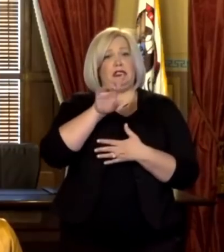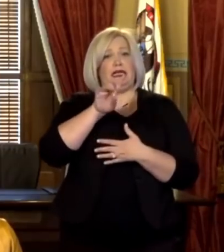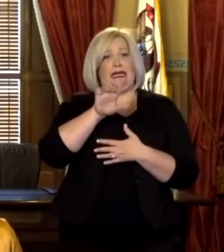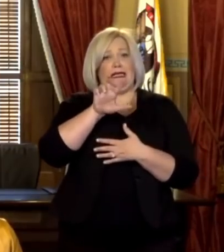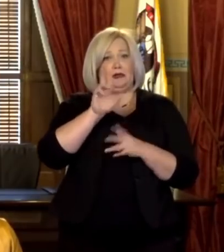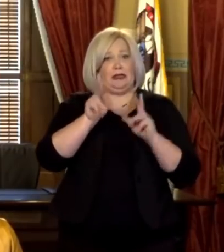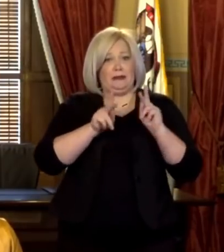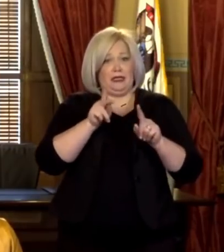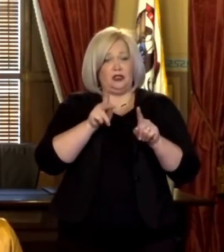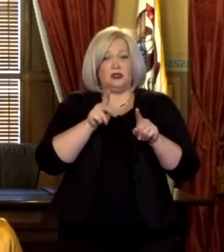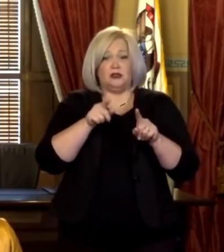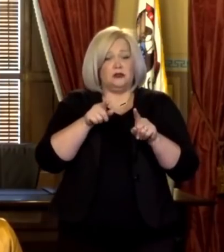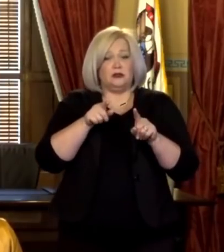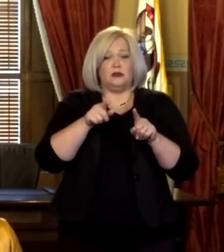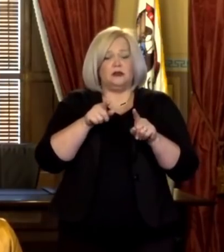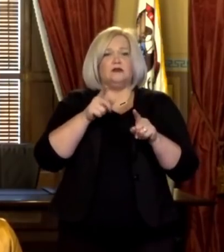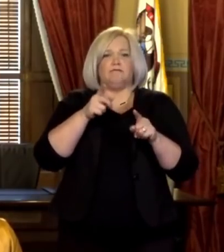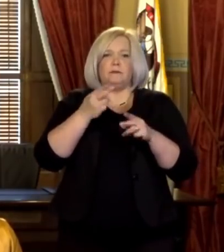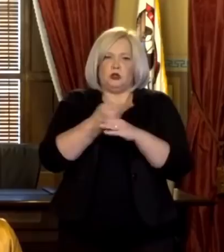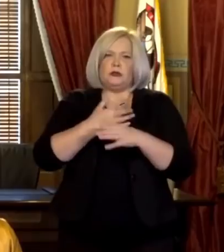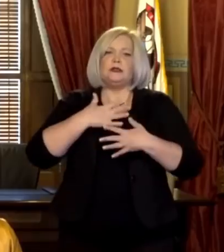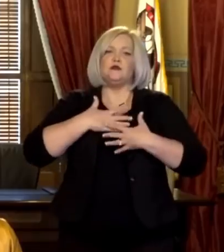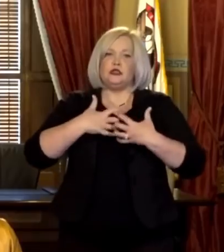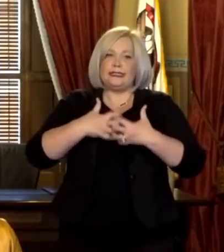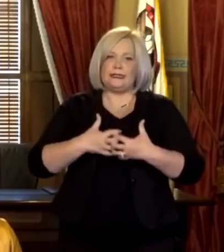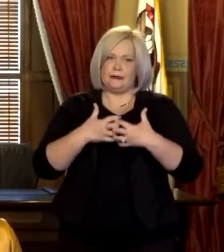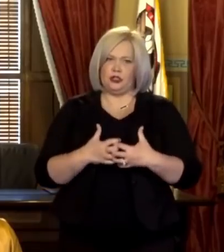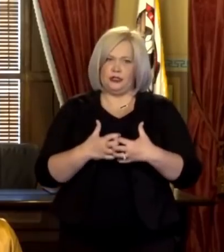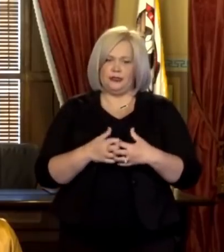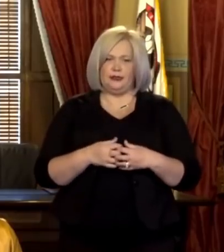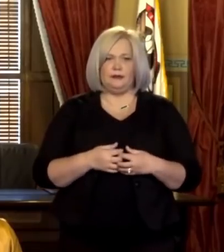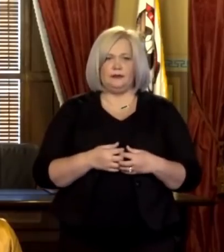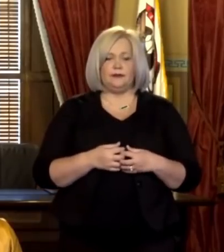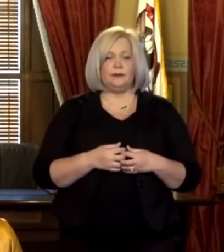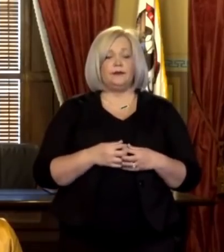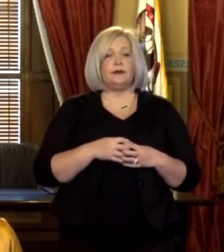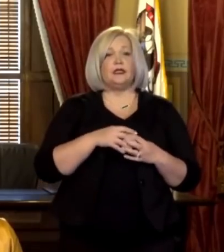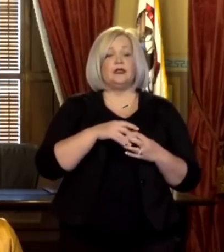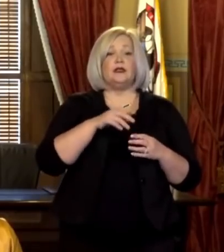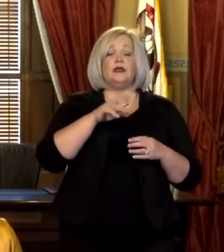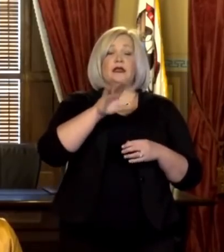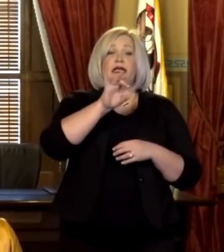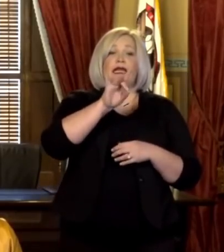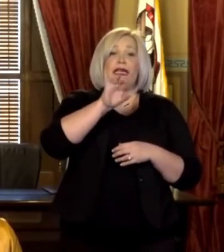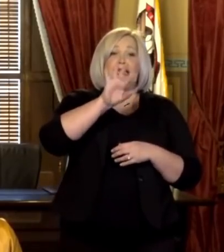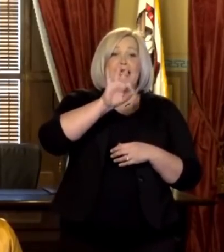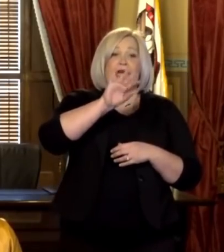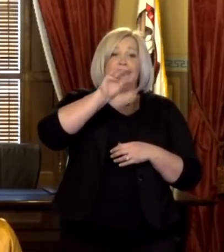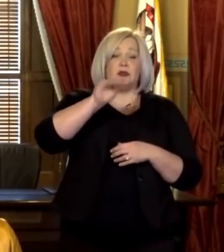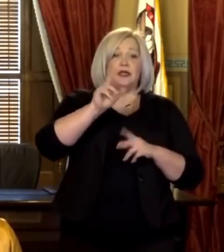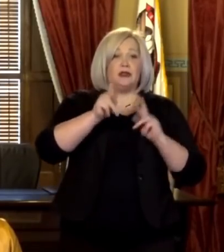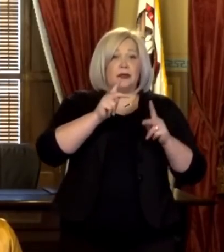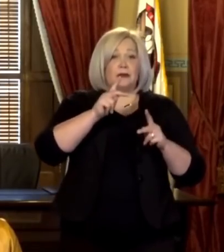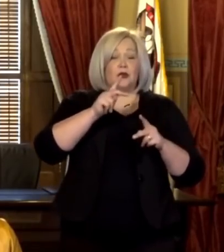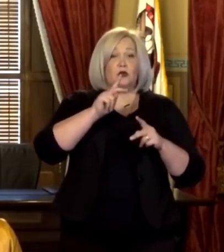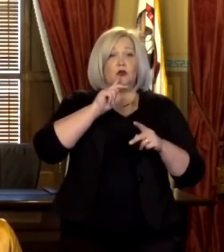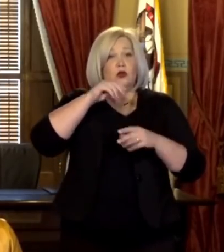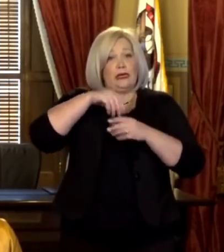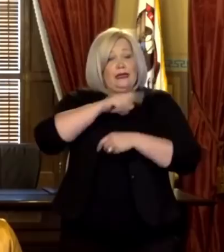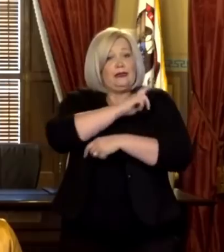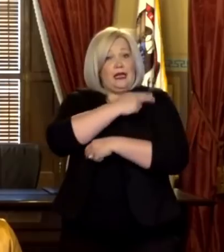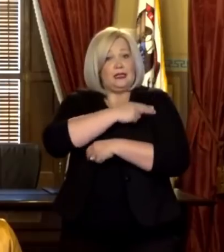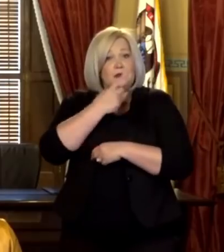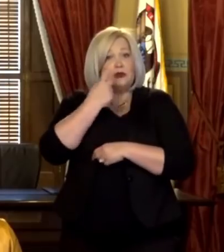1,383 of those were on ventilators. 89% of those hospitalized were in Southeast Michigan.